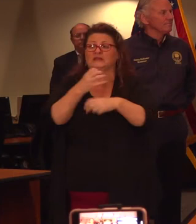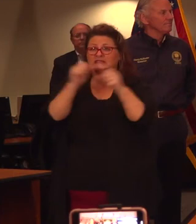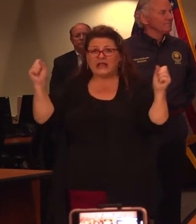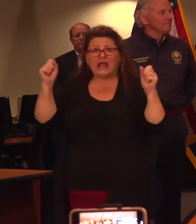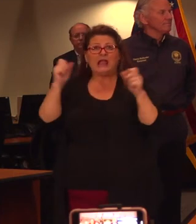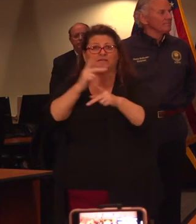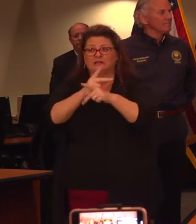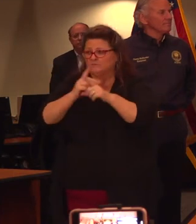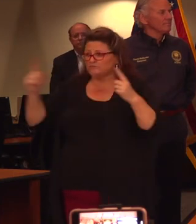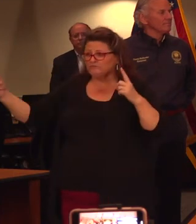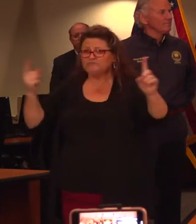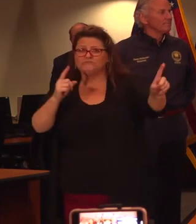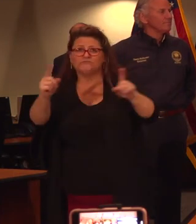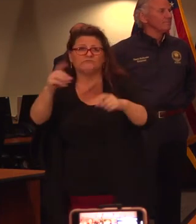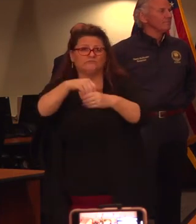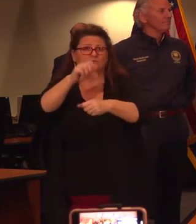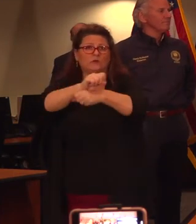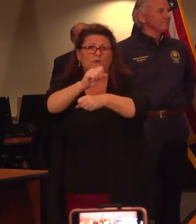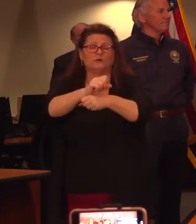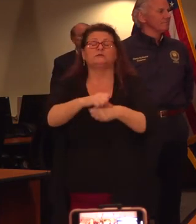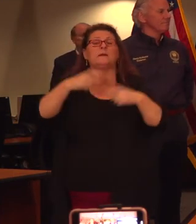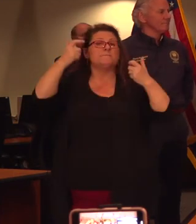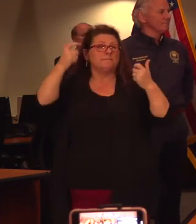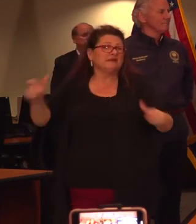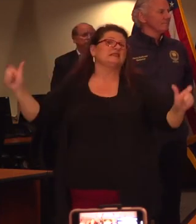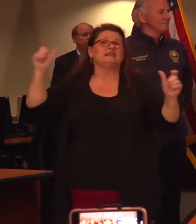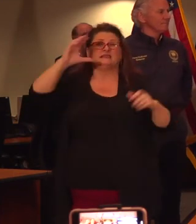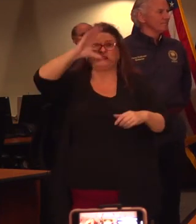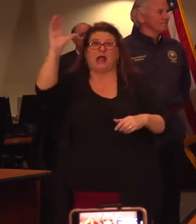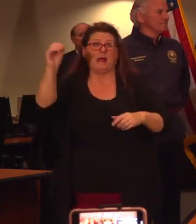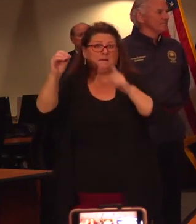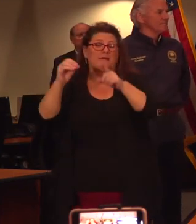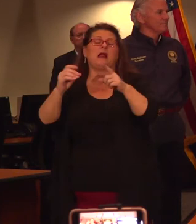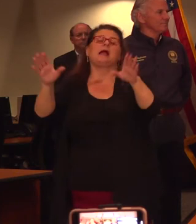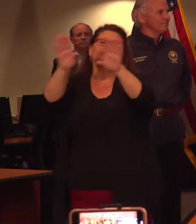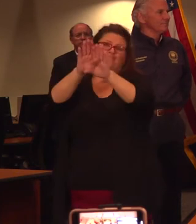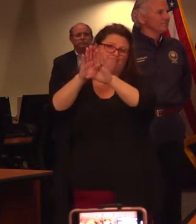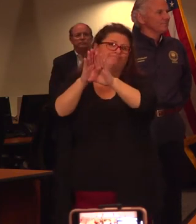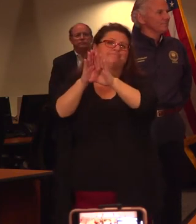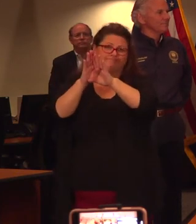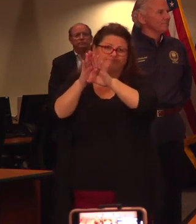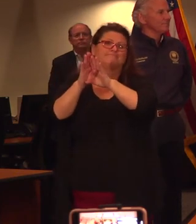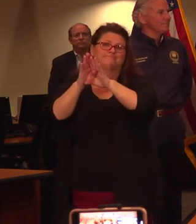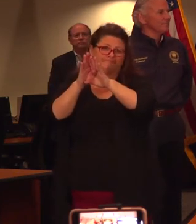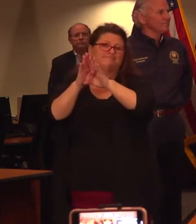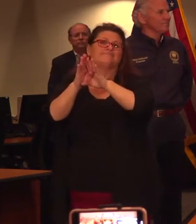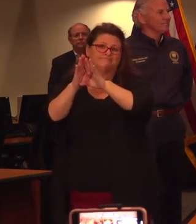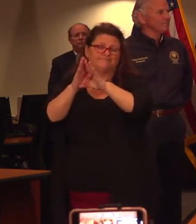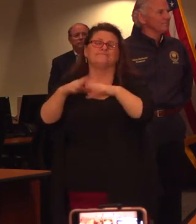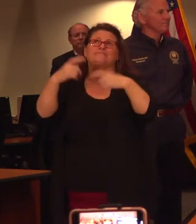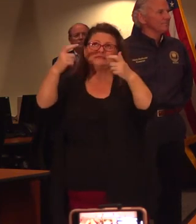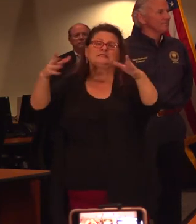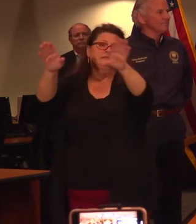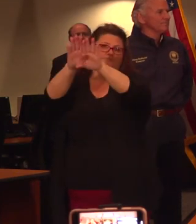in our workplaces. Many of our large companies, however, are shut down at the moment for production. The companies